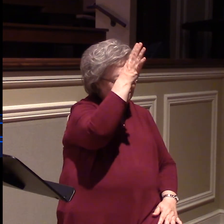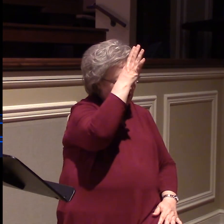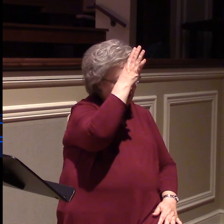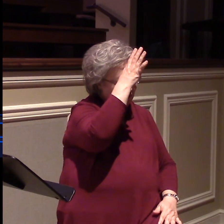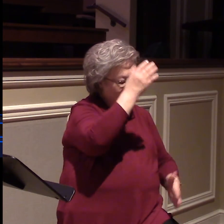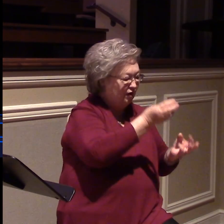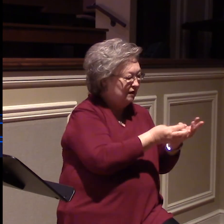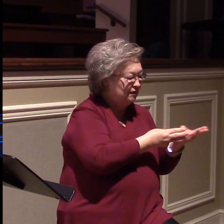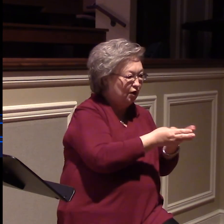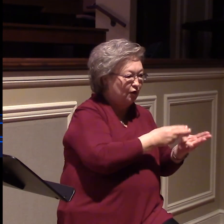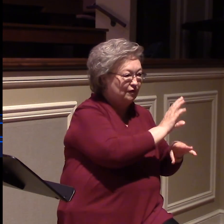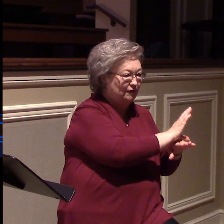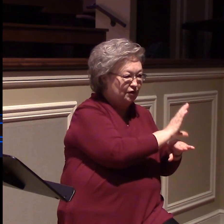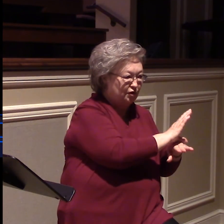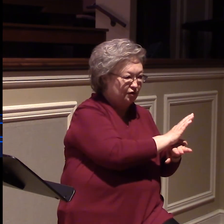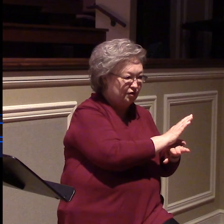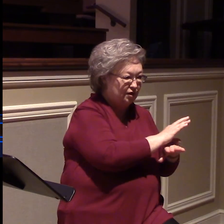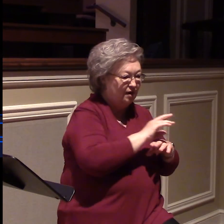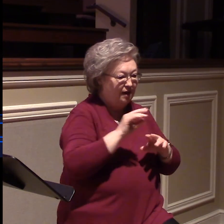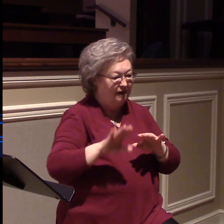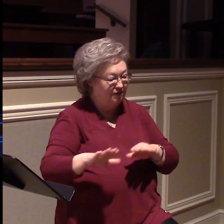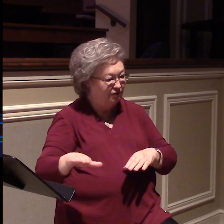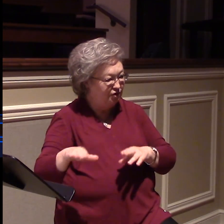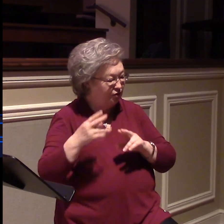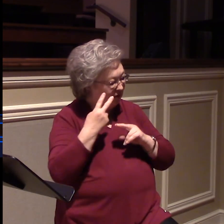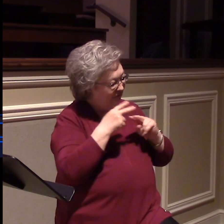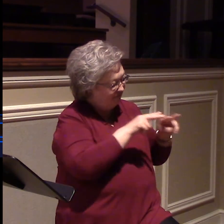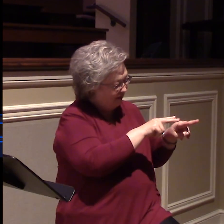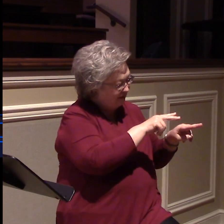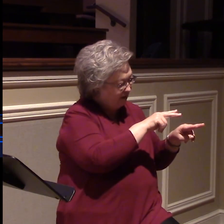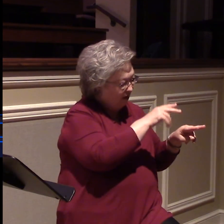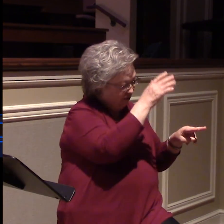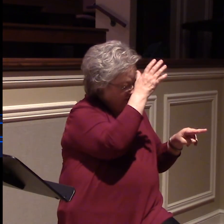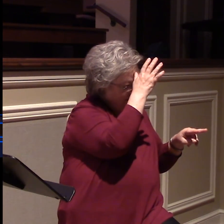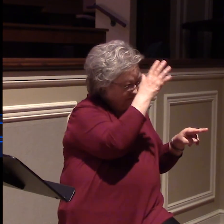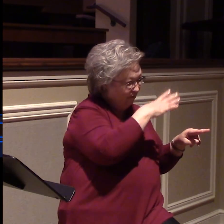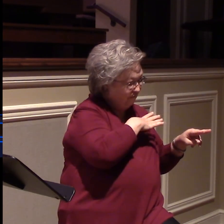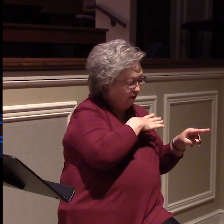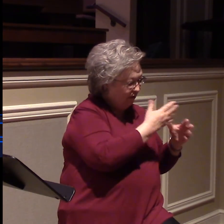If the kid saw dad serving in the church, something like an